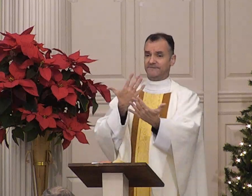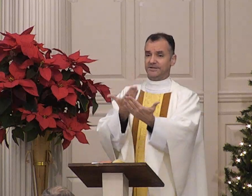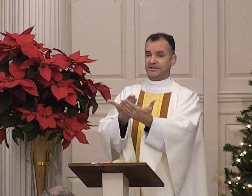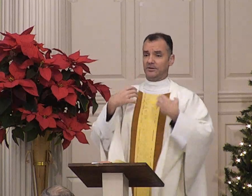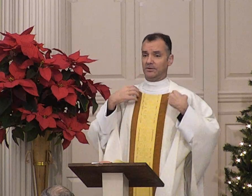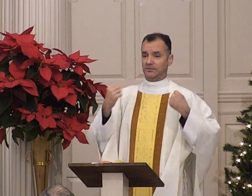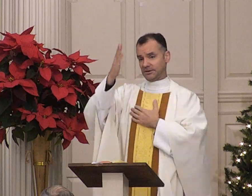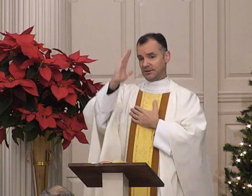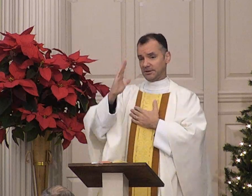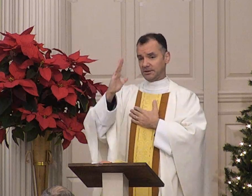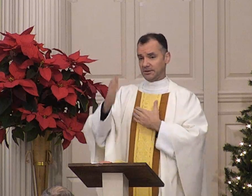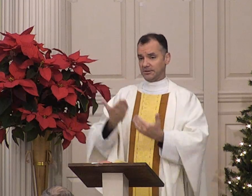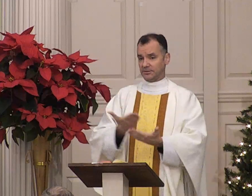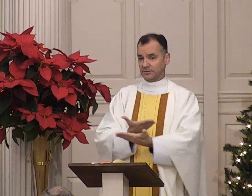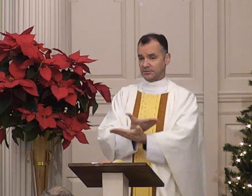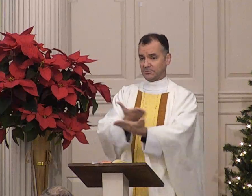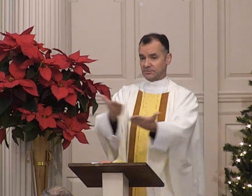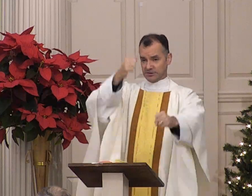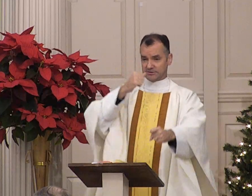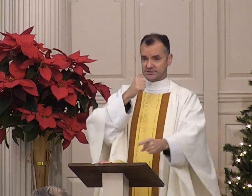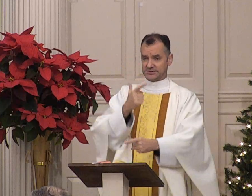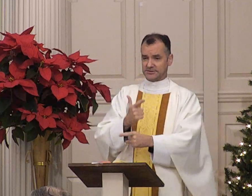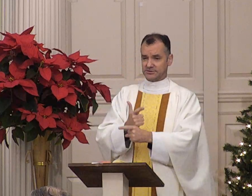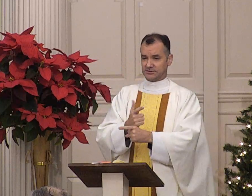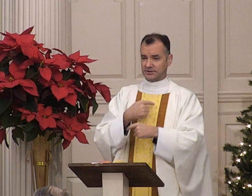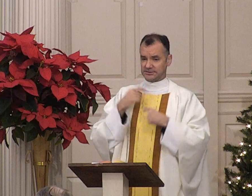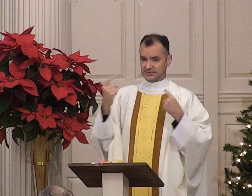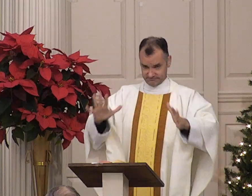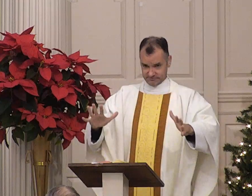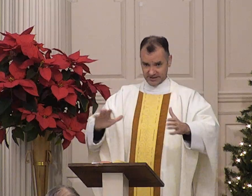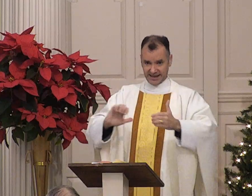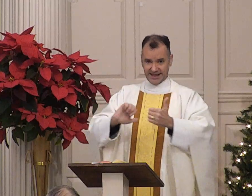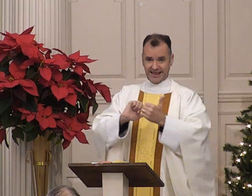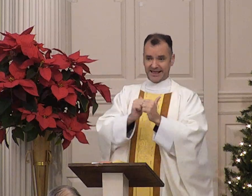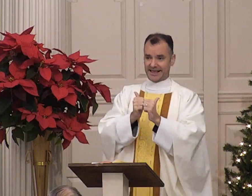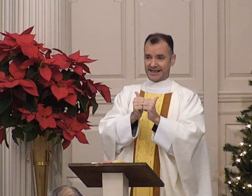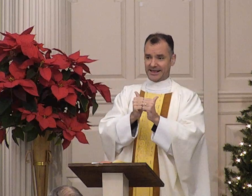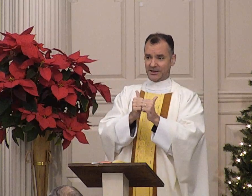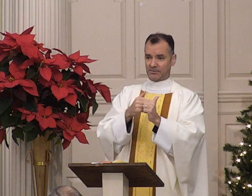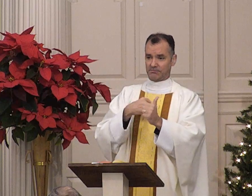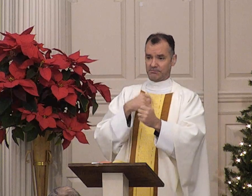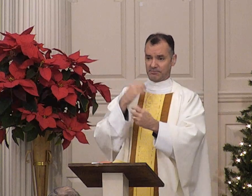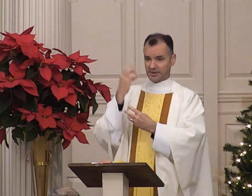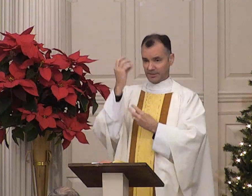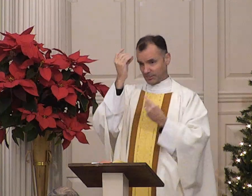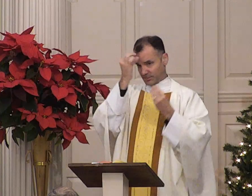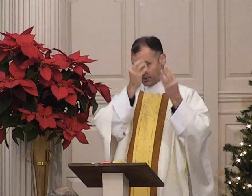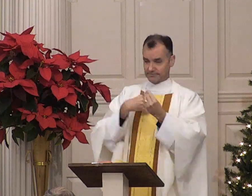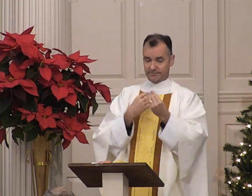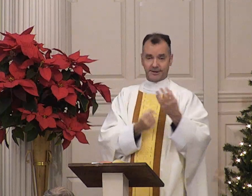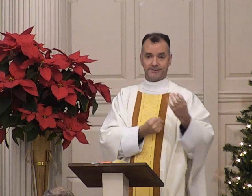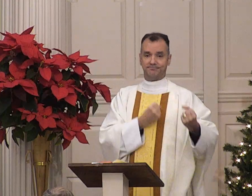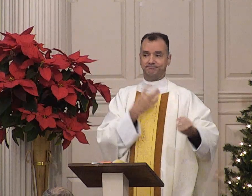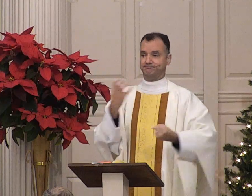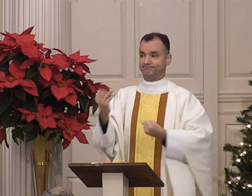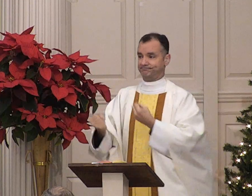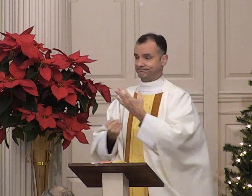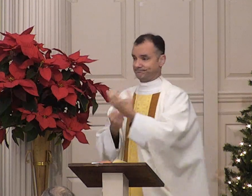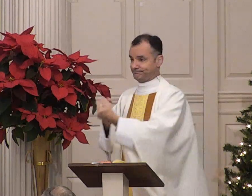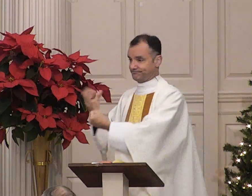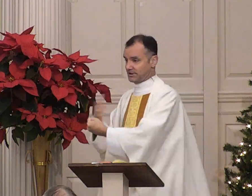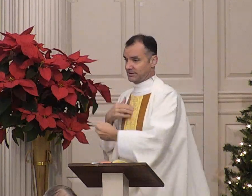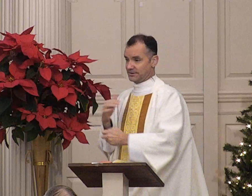I confess to Almighty God and to you, my brothers and sisters, that I have greatly sinned in my thoughts and